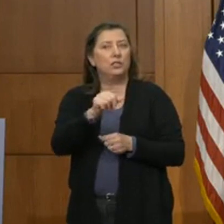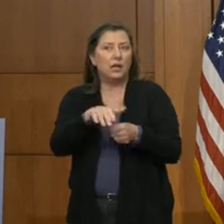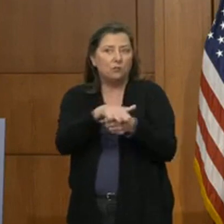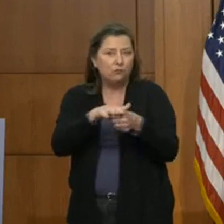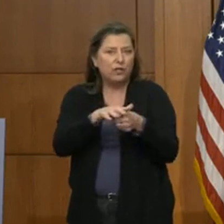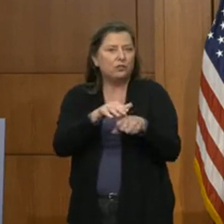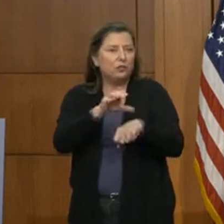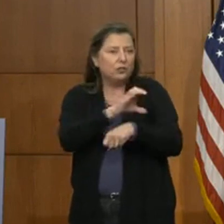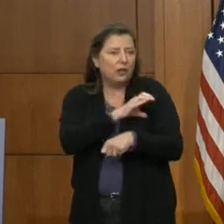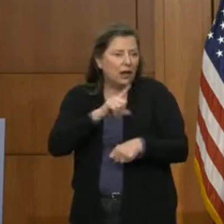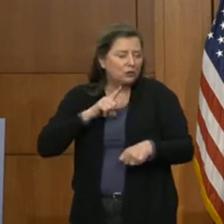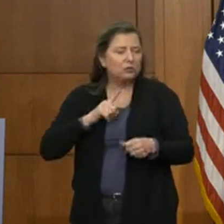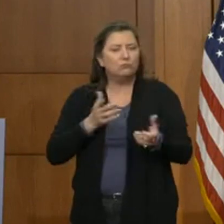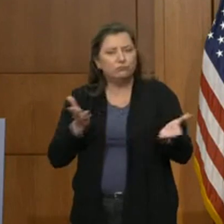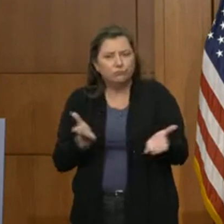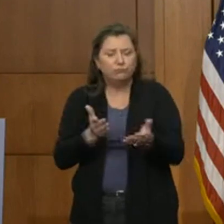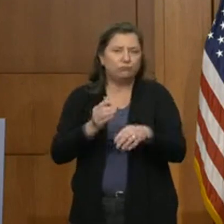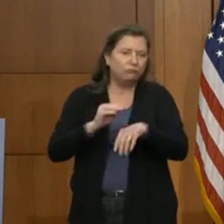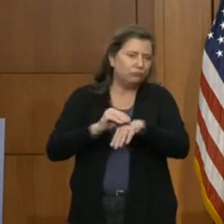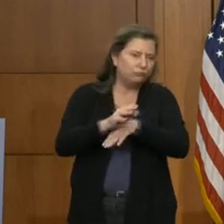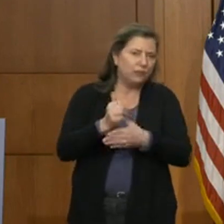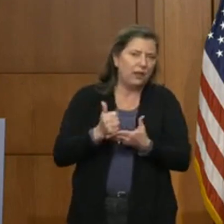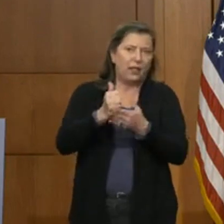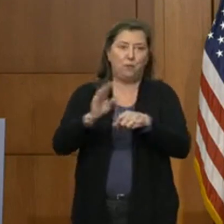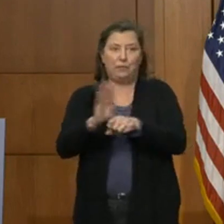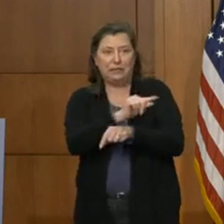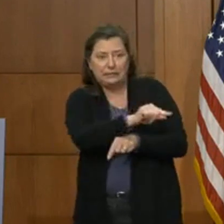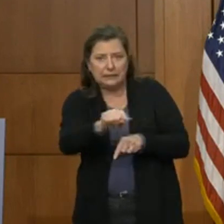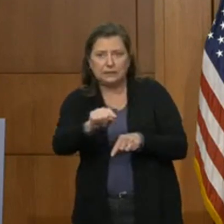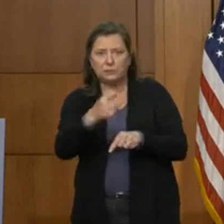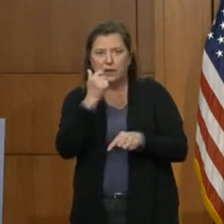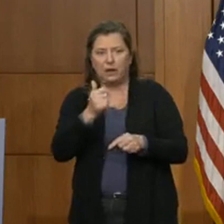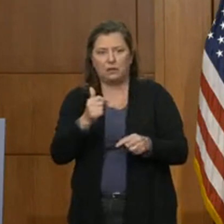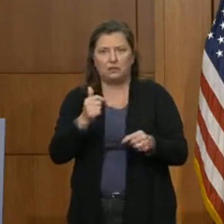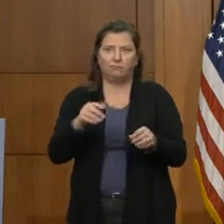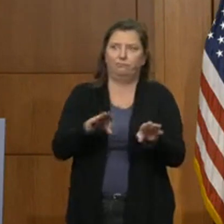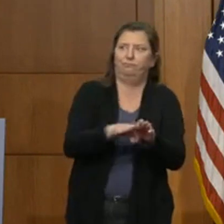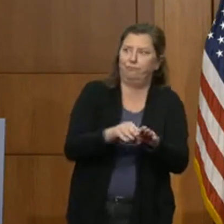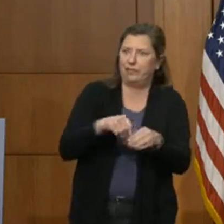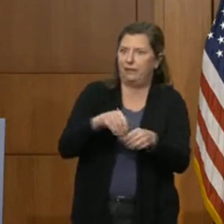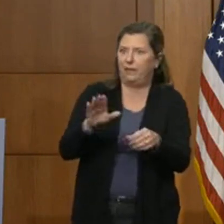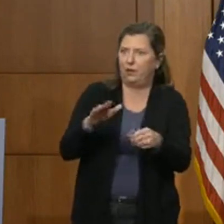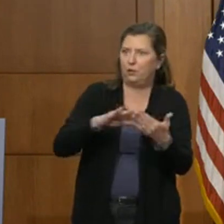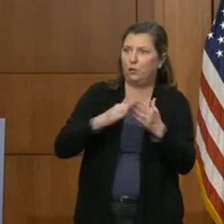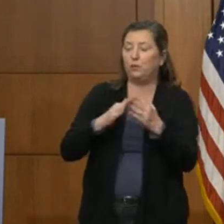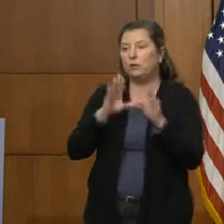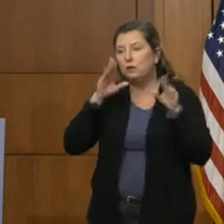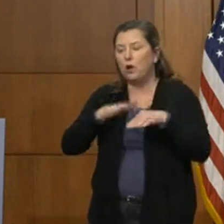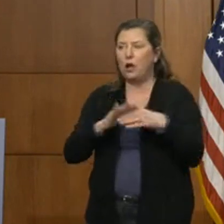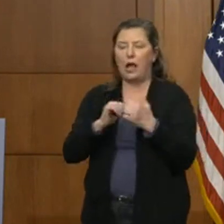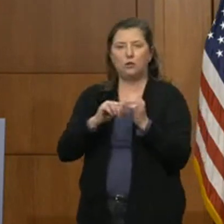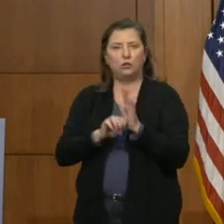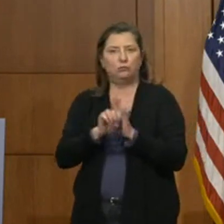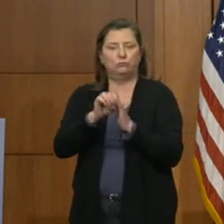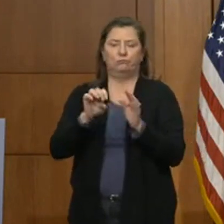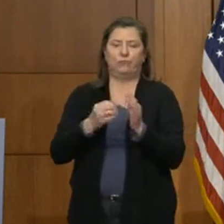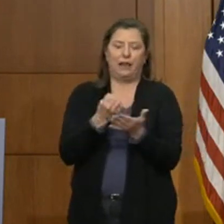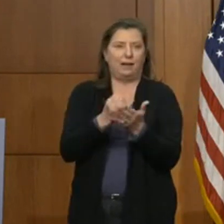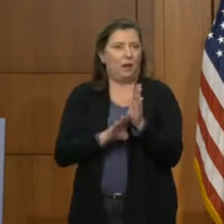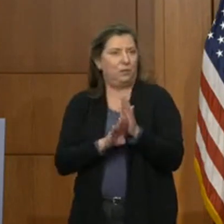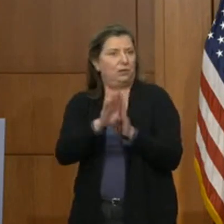support business needs caused by the pandemic in their communities, focusing on economic resilience and